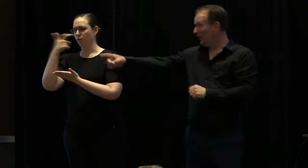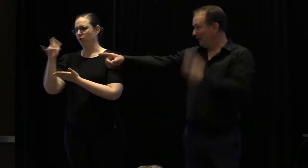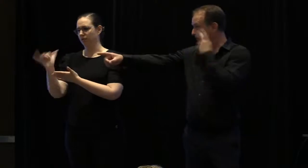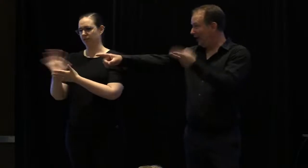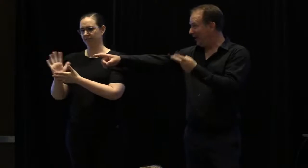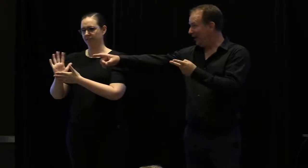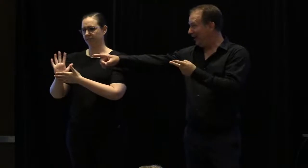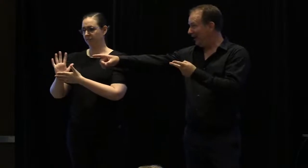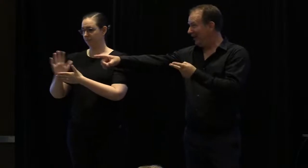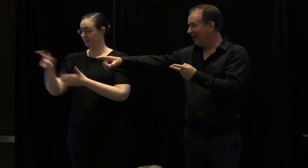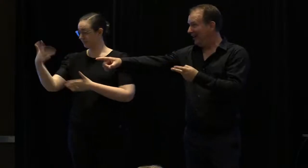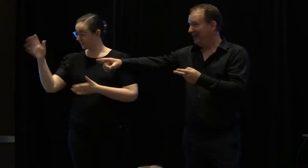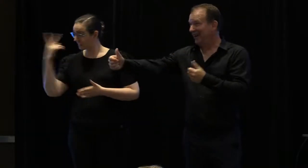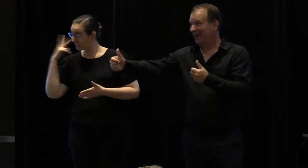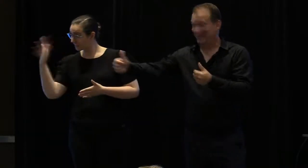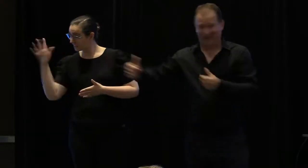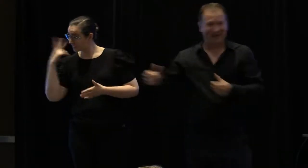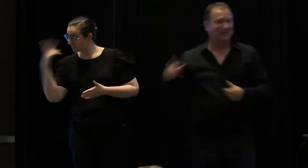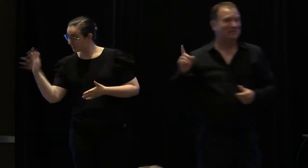night viewing. Good movie.